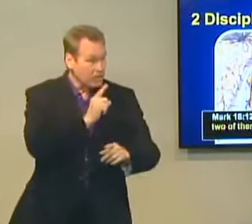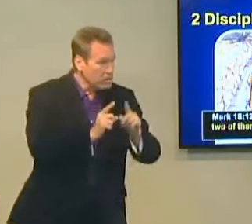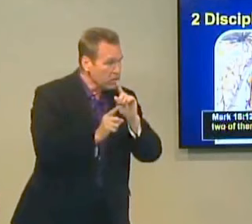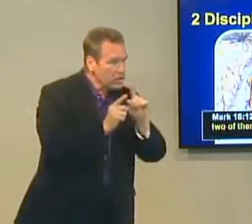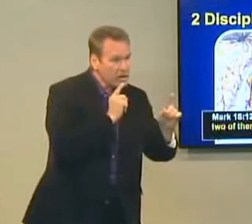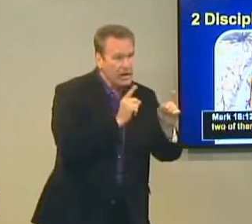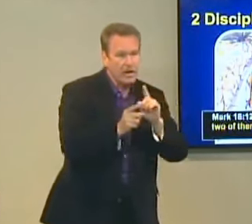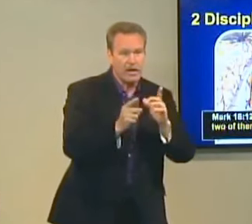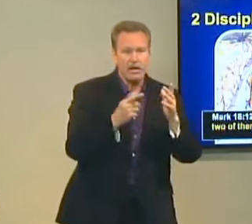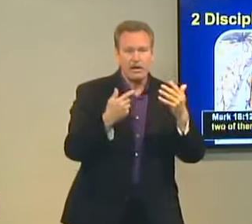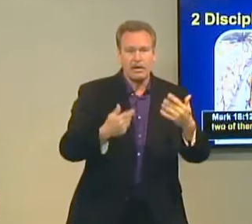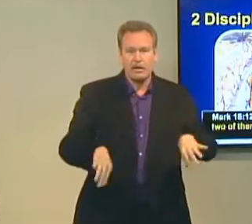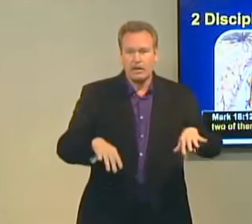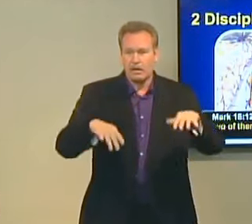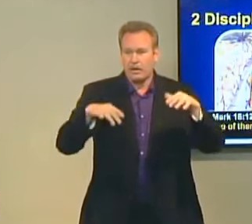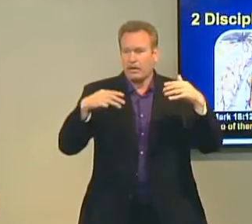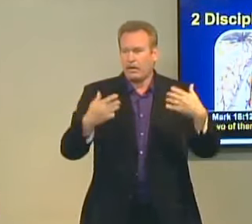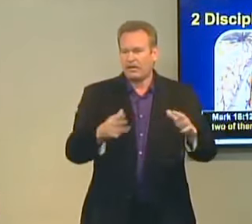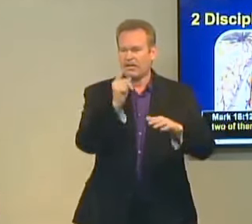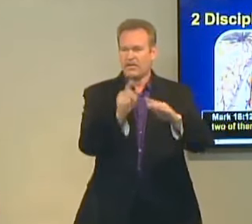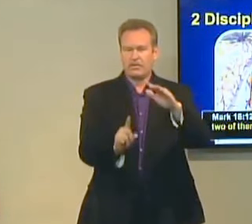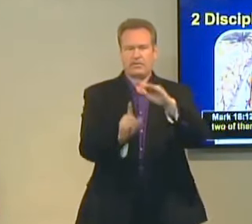That we saw the risen Jesus. We saw him. We talked with him.